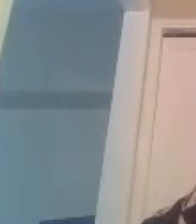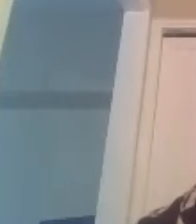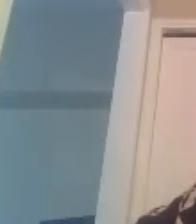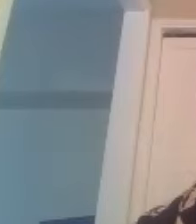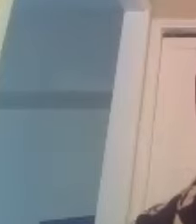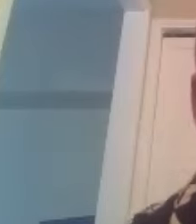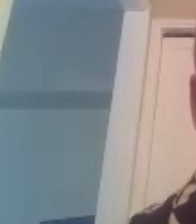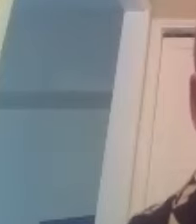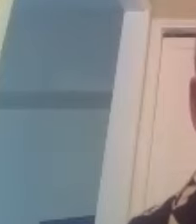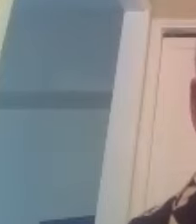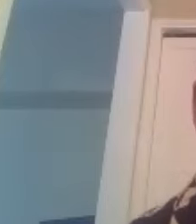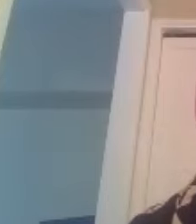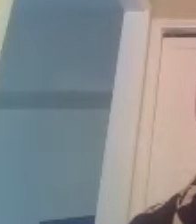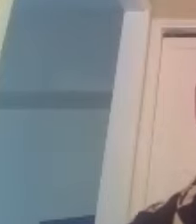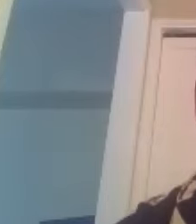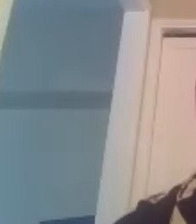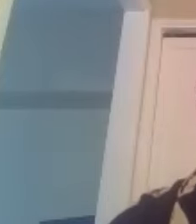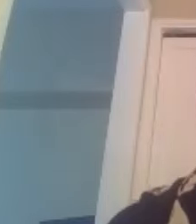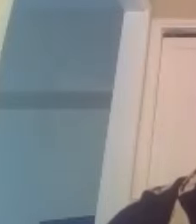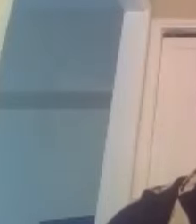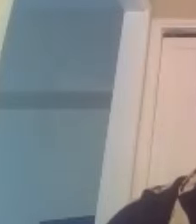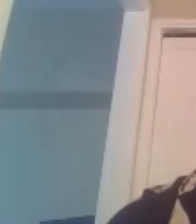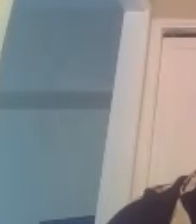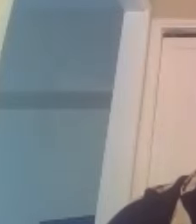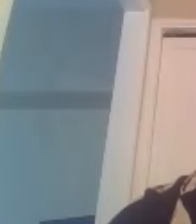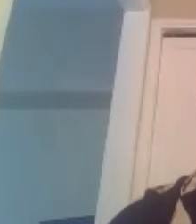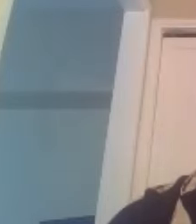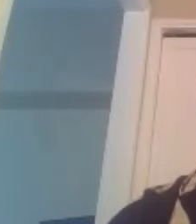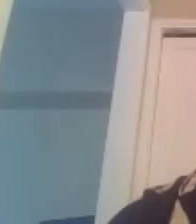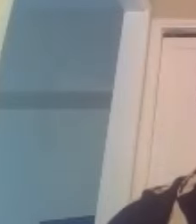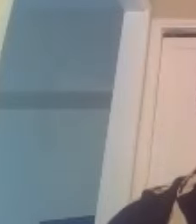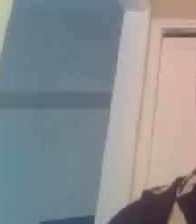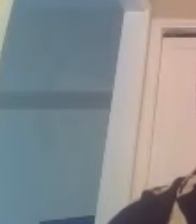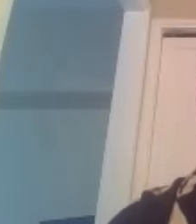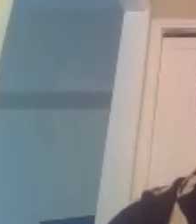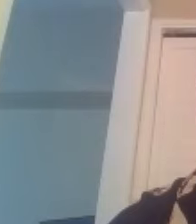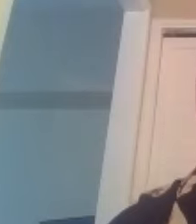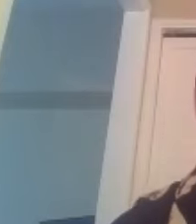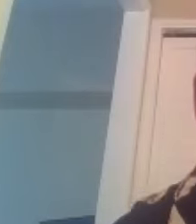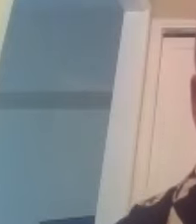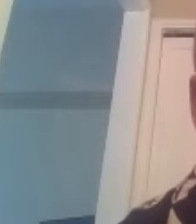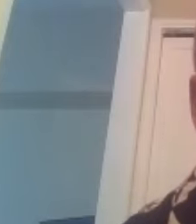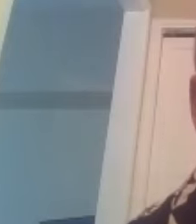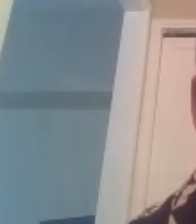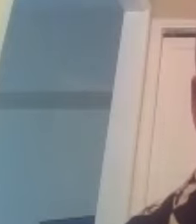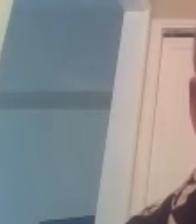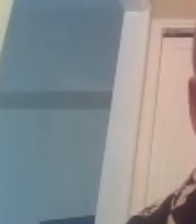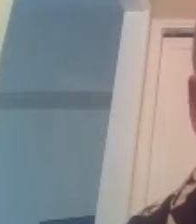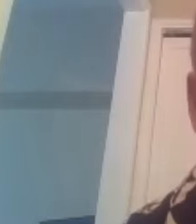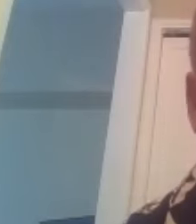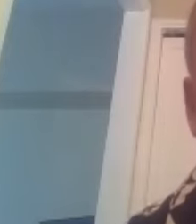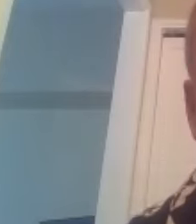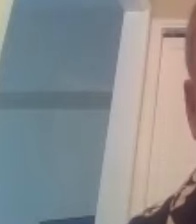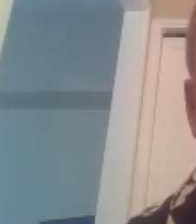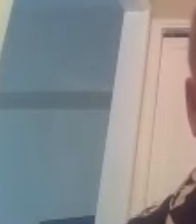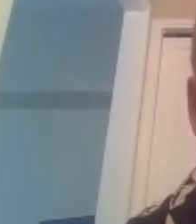So the other question is, I'm interested, as you are aware, the Navy announced yesterday that there were four sailors from the